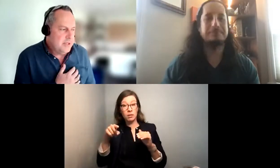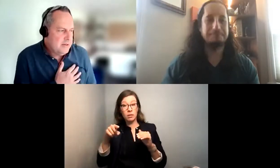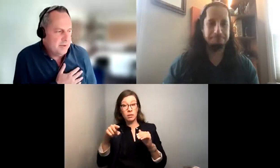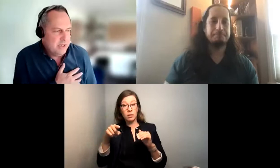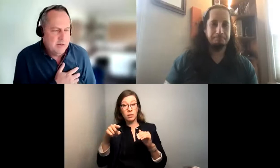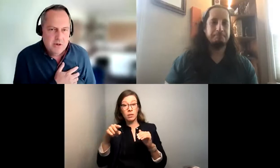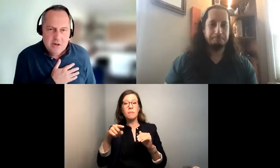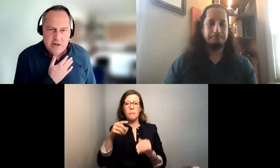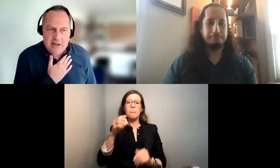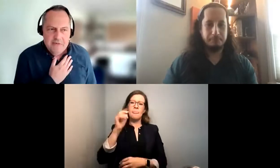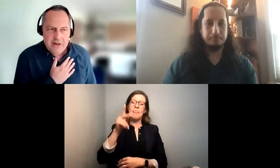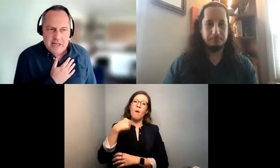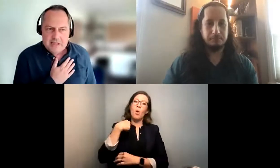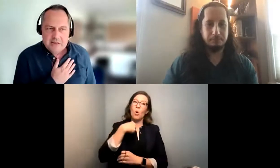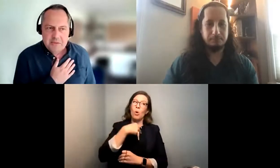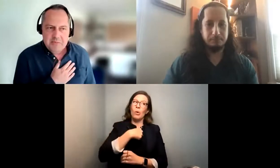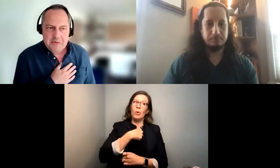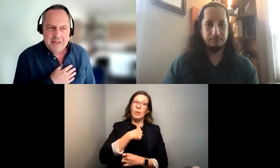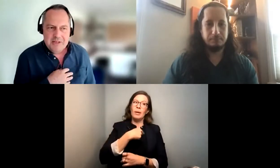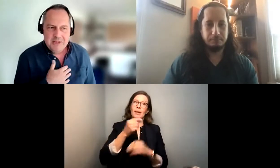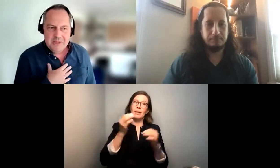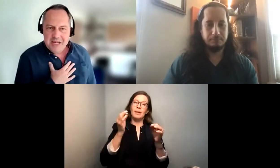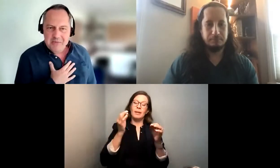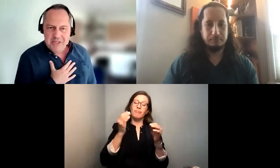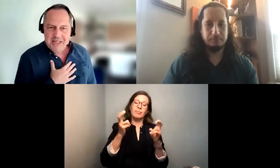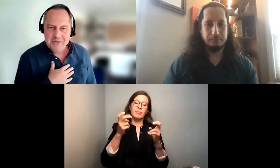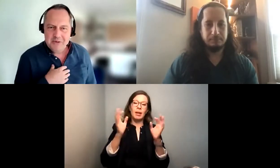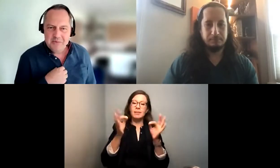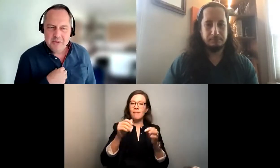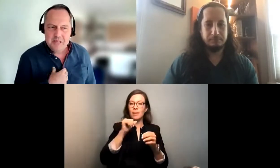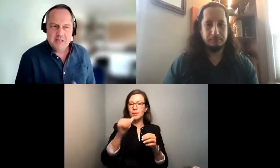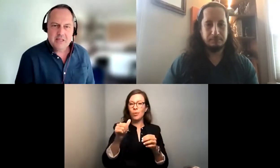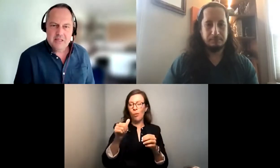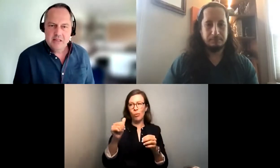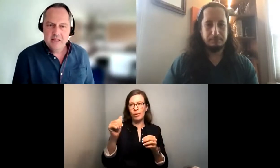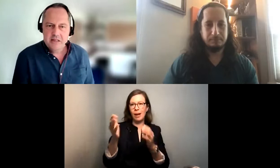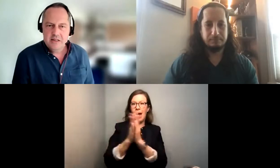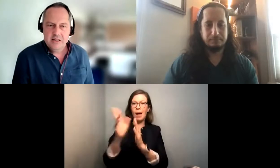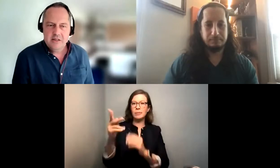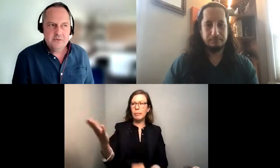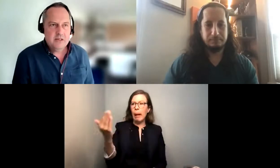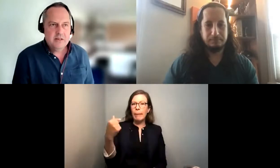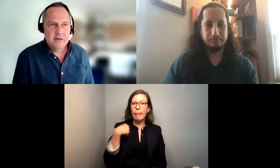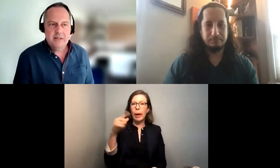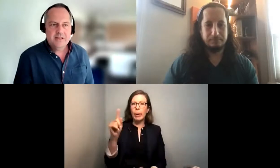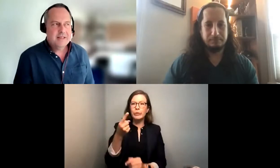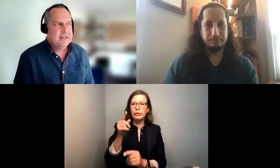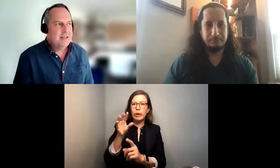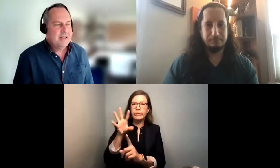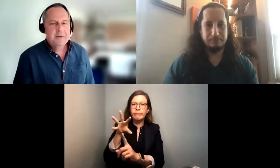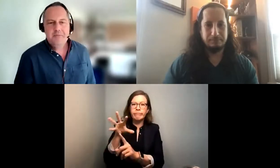Certainly we no longer invite people in just to capture data from them. I think I